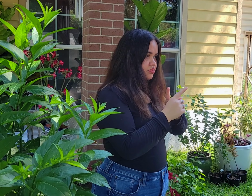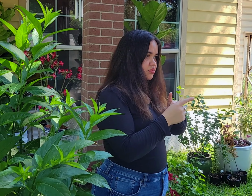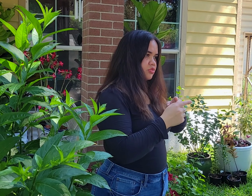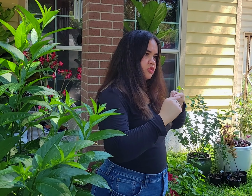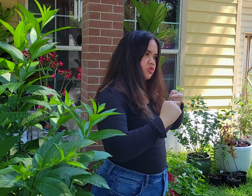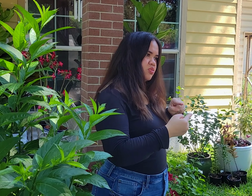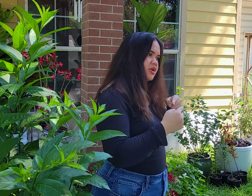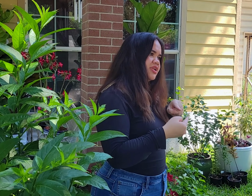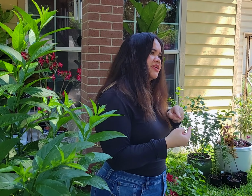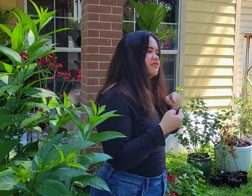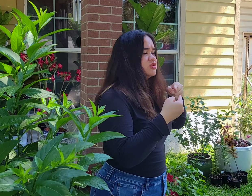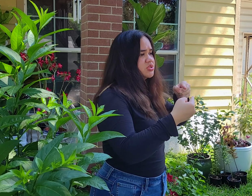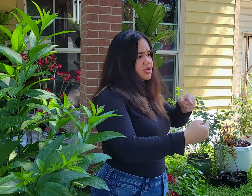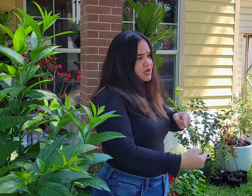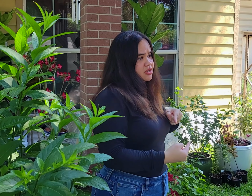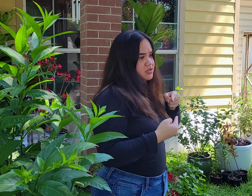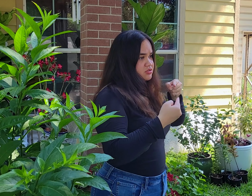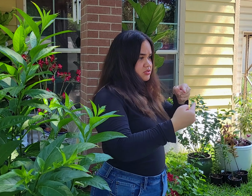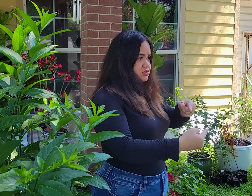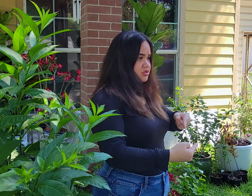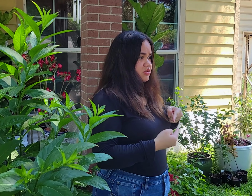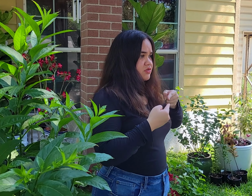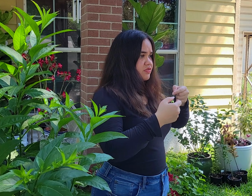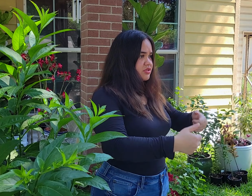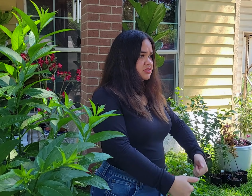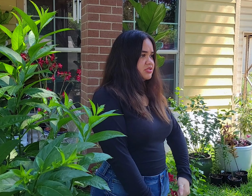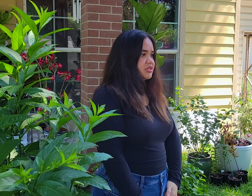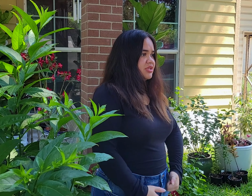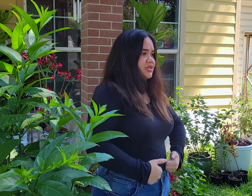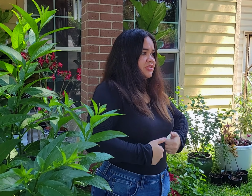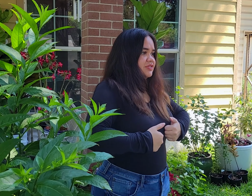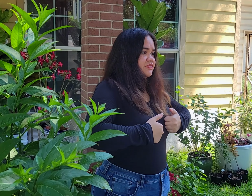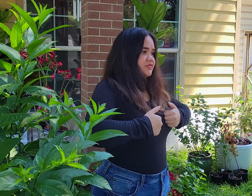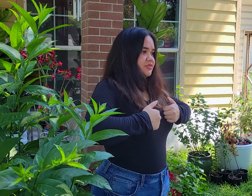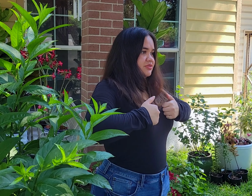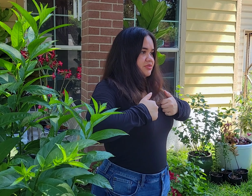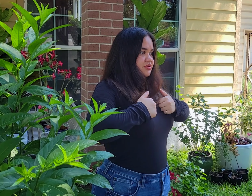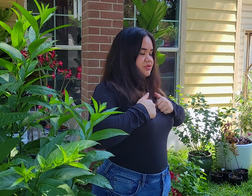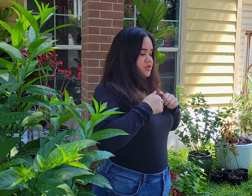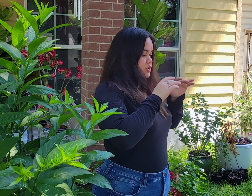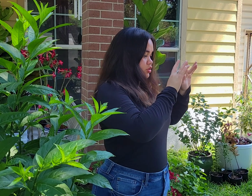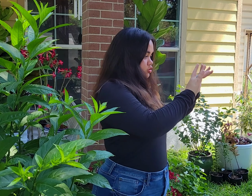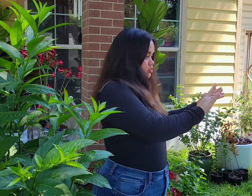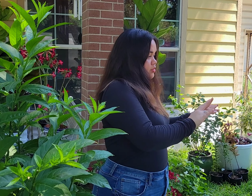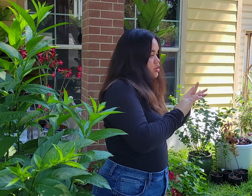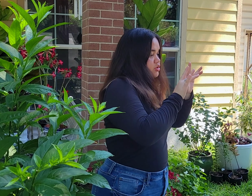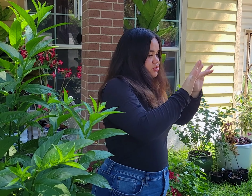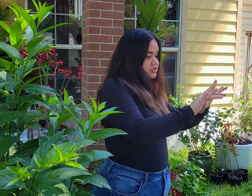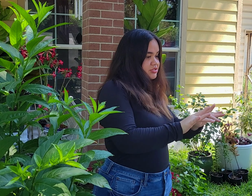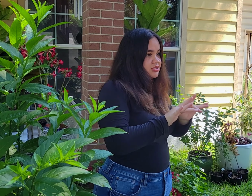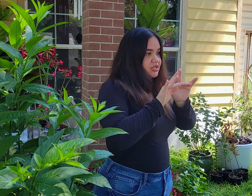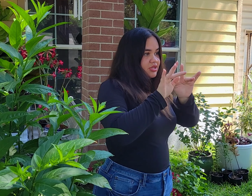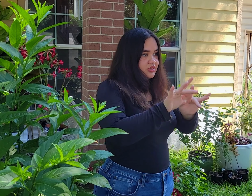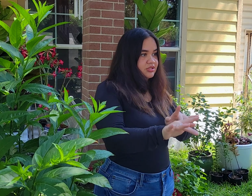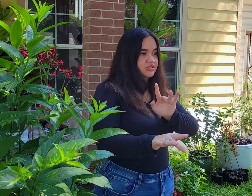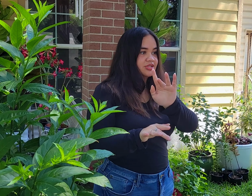What if trials of this life are your mercies in